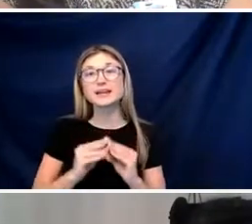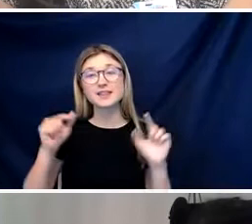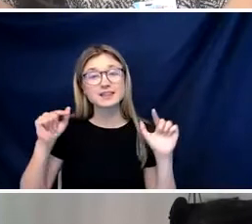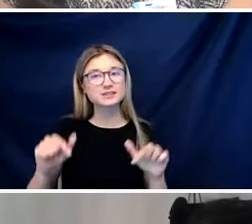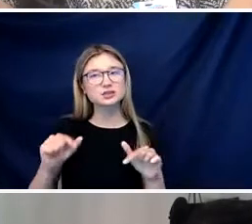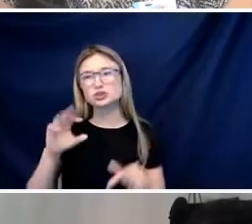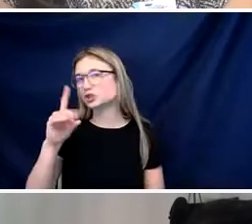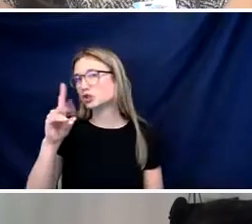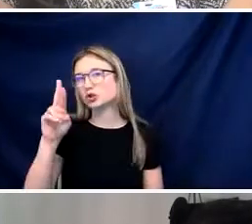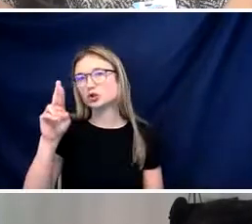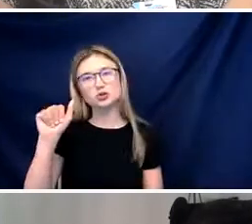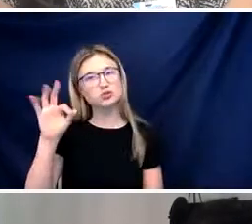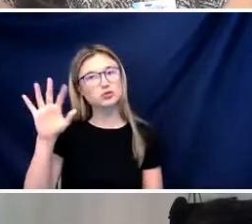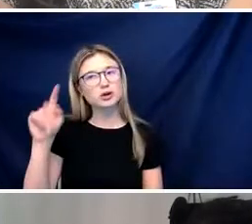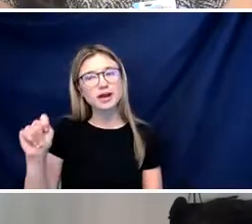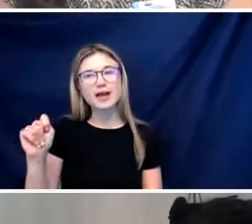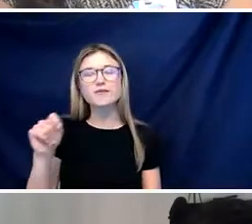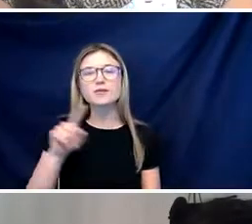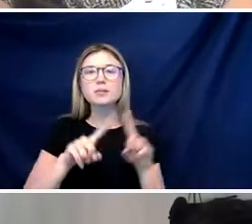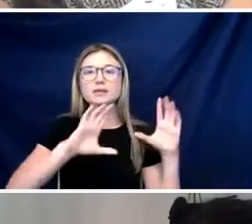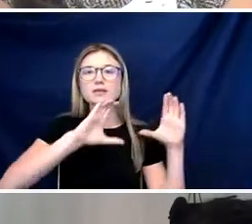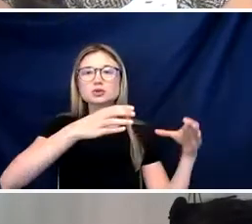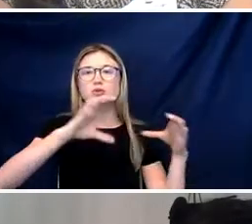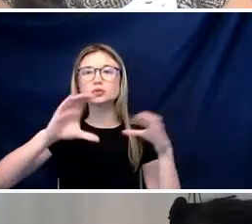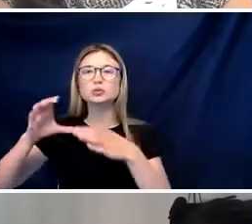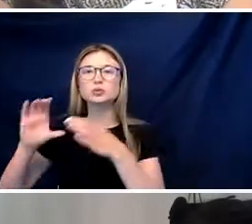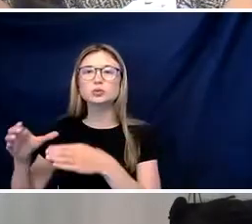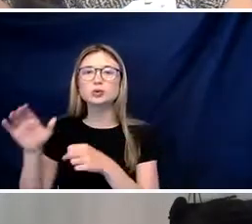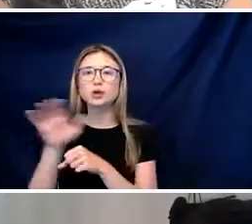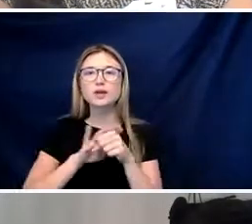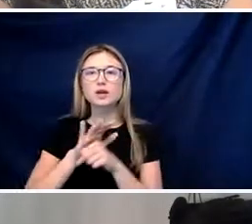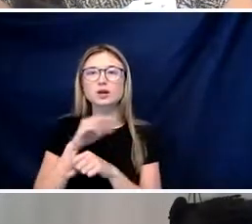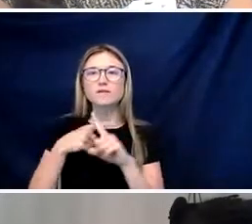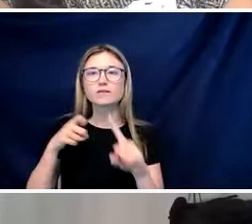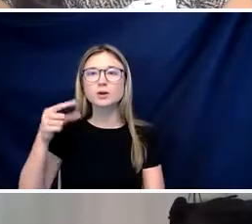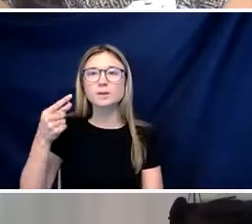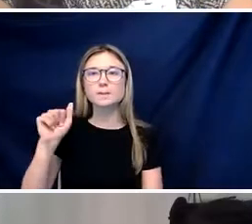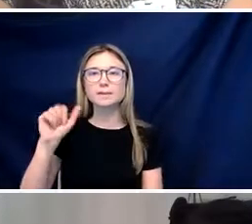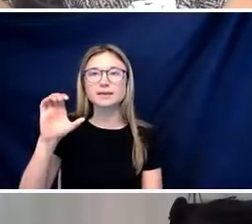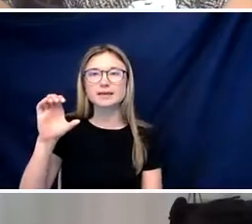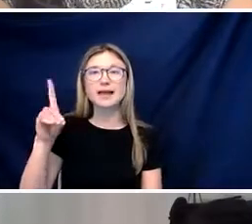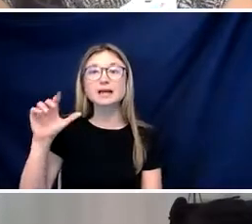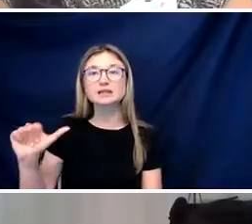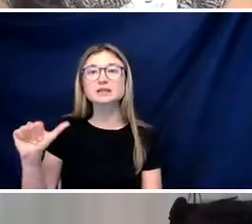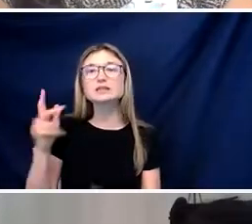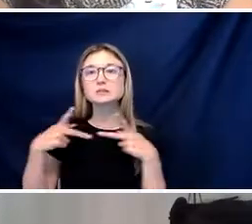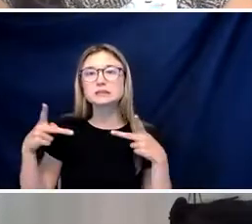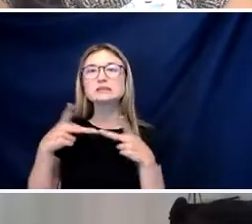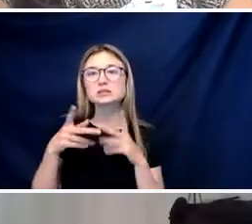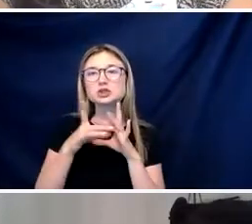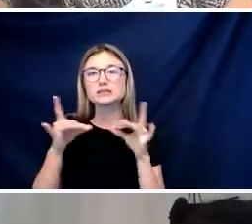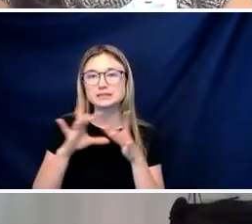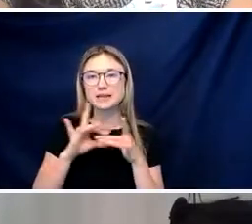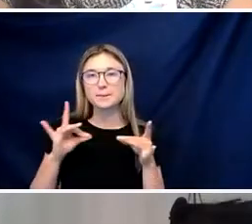by the areas that from GACDA's position statements.